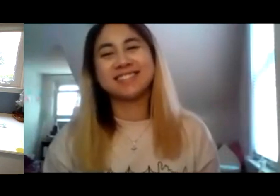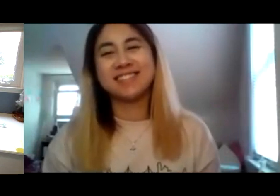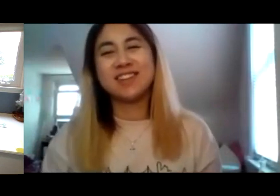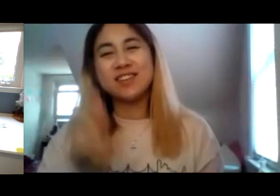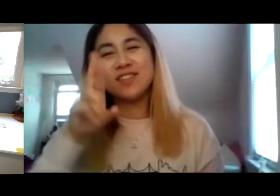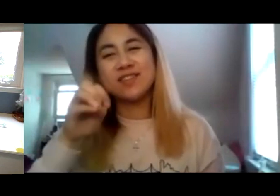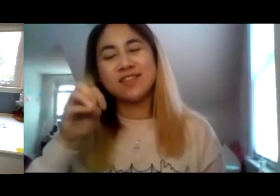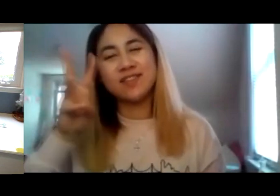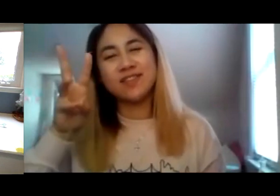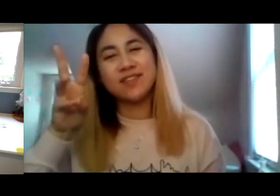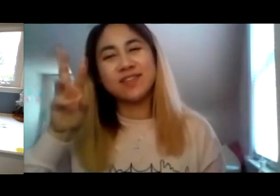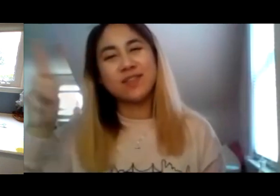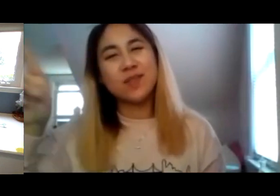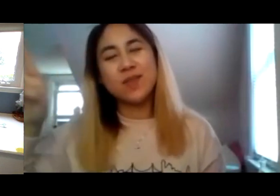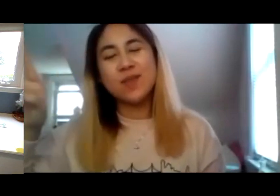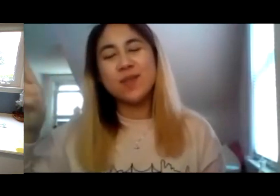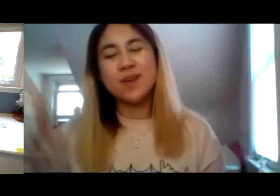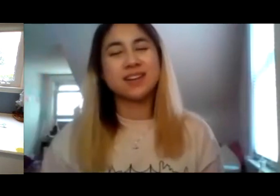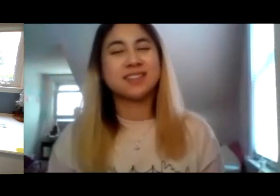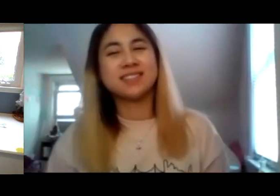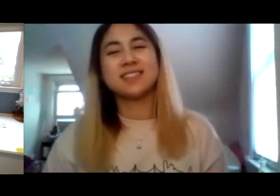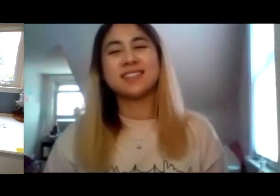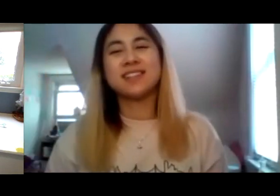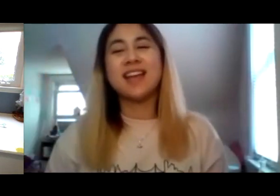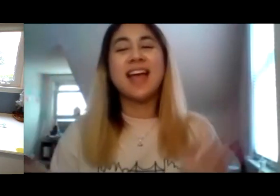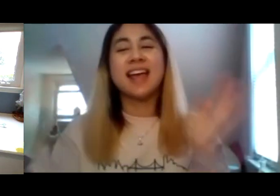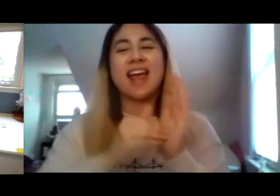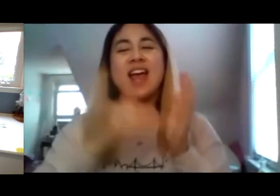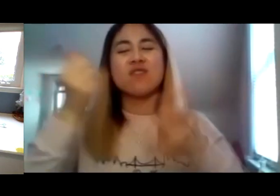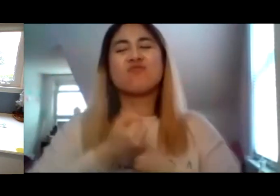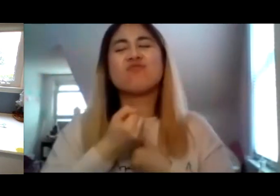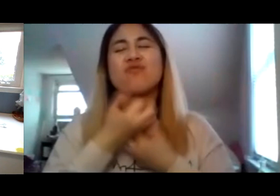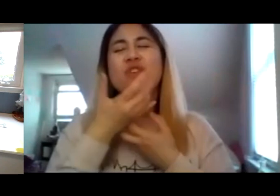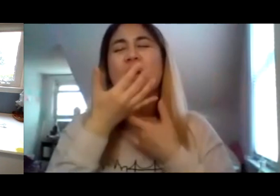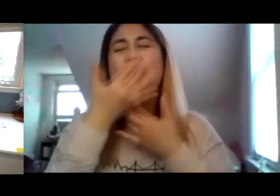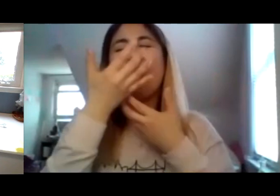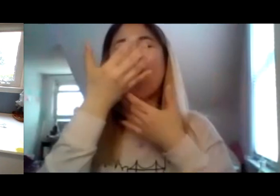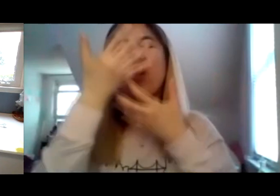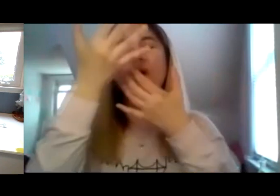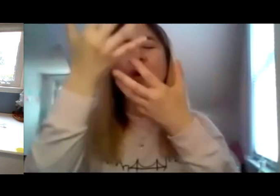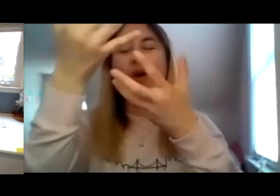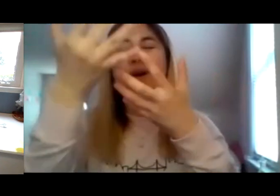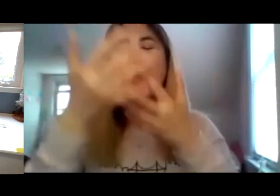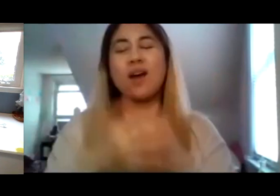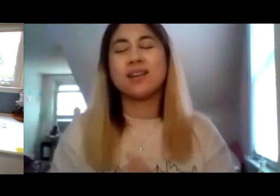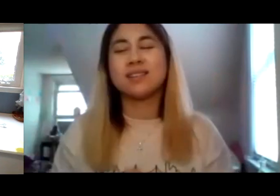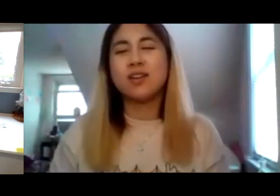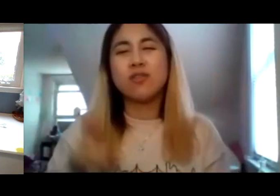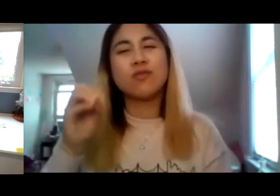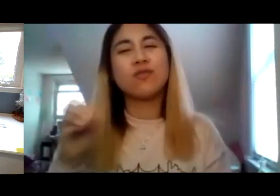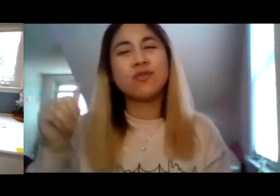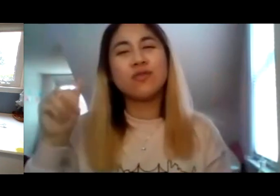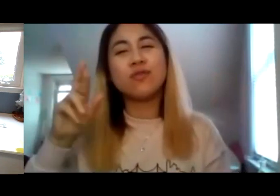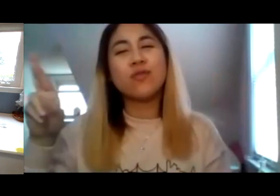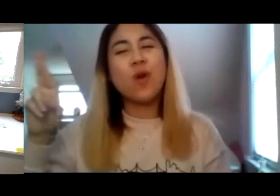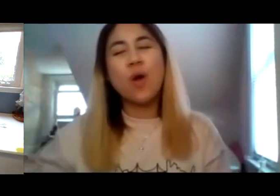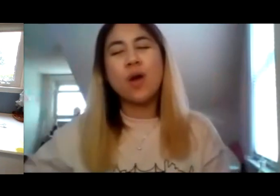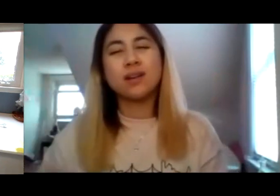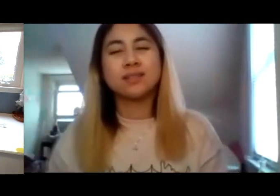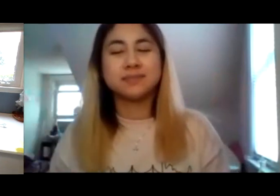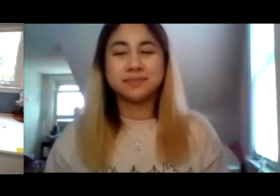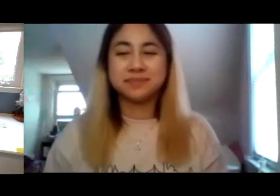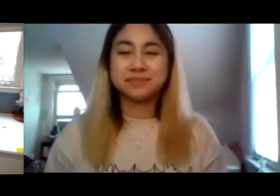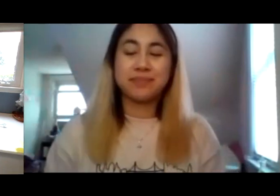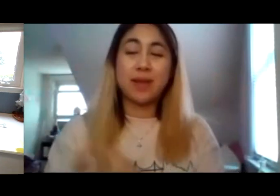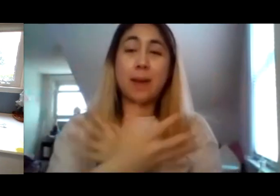roar. Nice loud roar. Our bear says, roar. All right, our bear walk. We